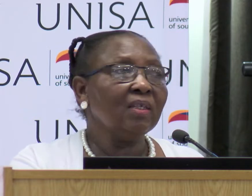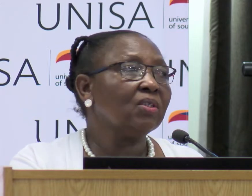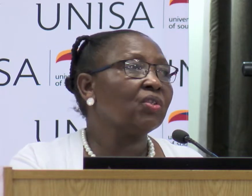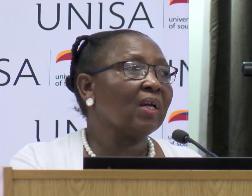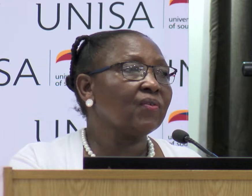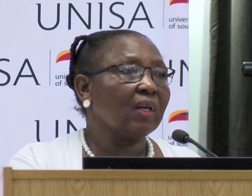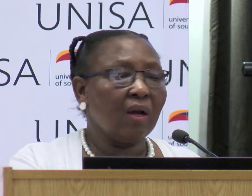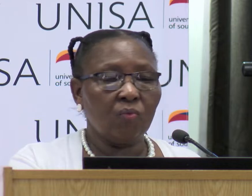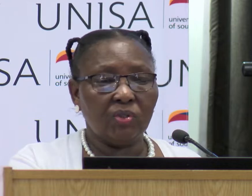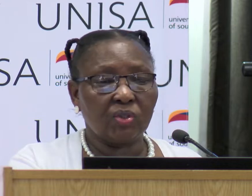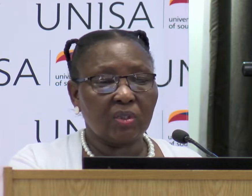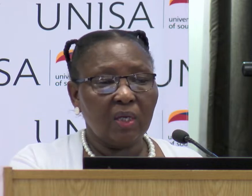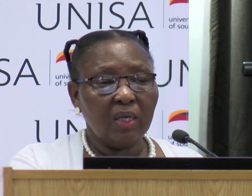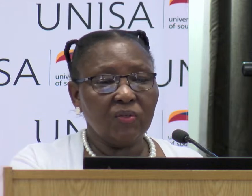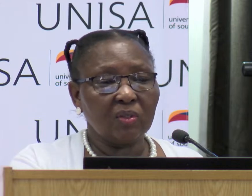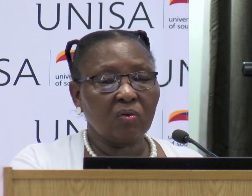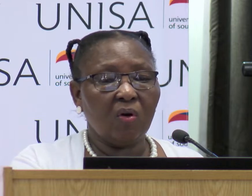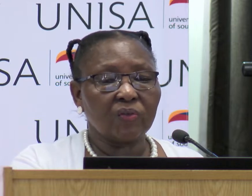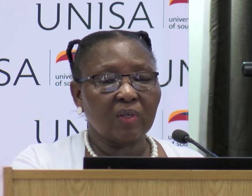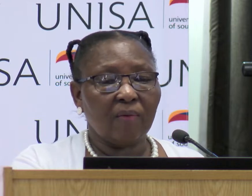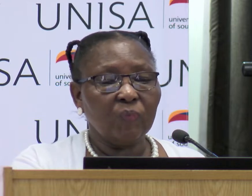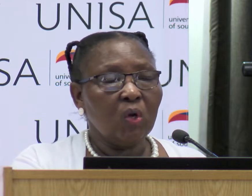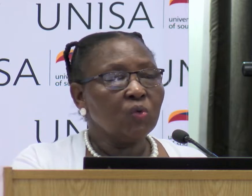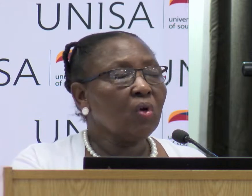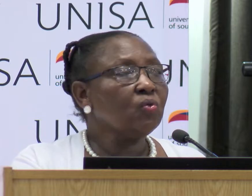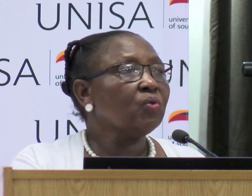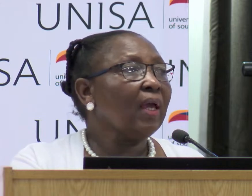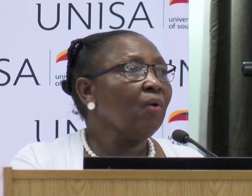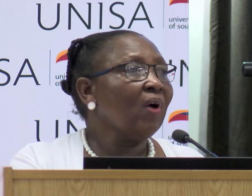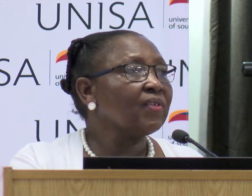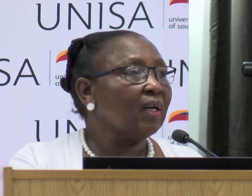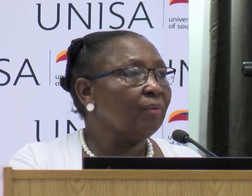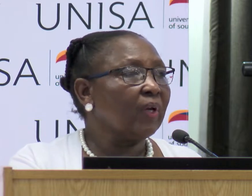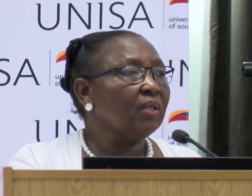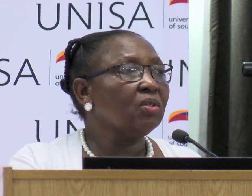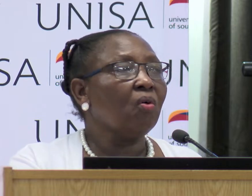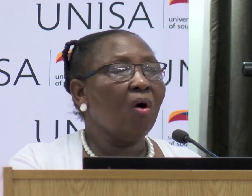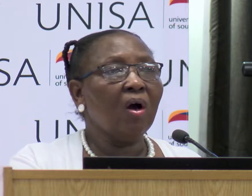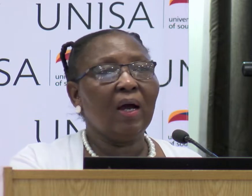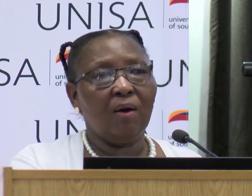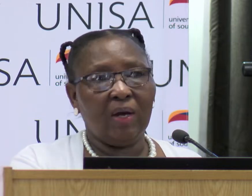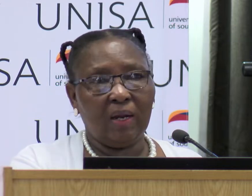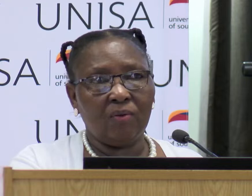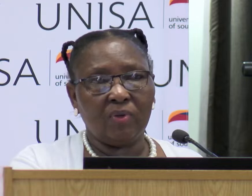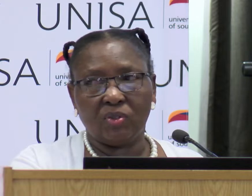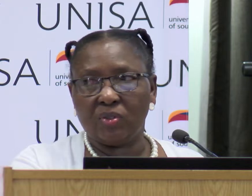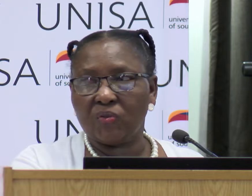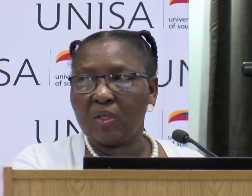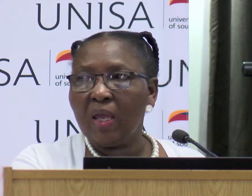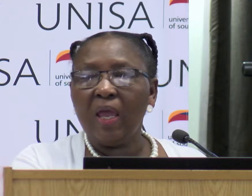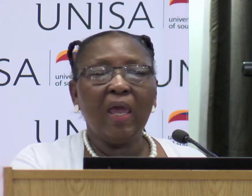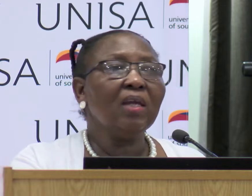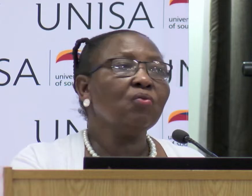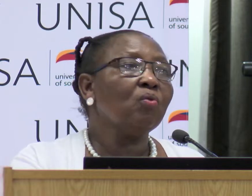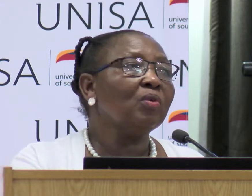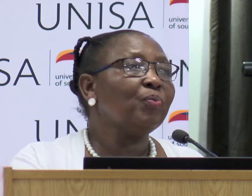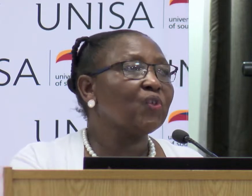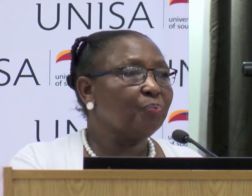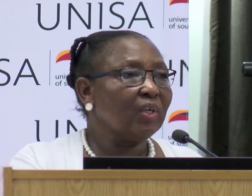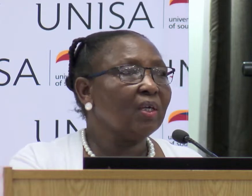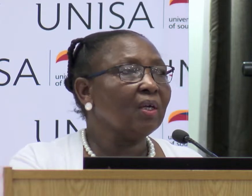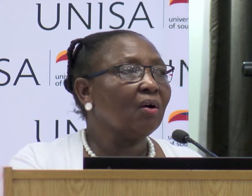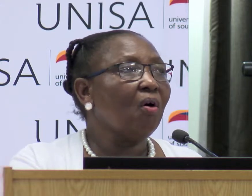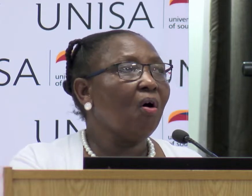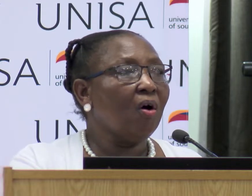an indigenous language, isiXhosa. So today we are celebrating all our languages, and we will